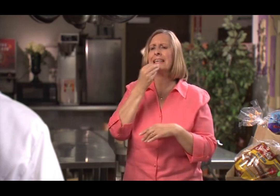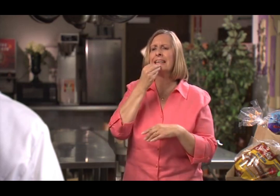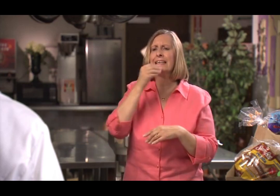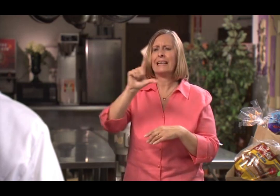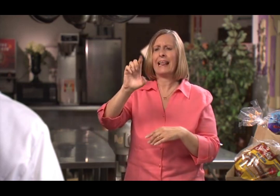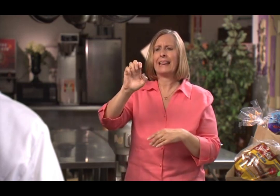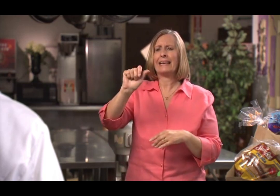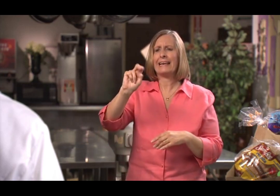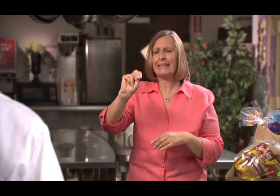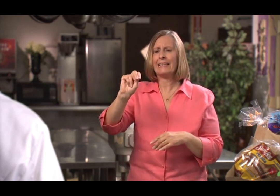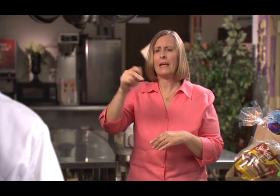protein from animal sources